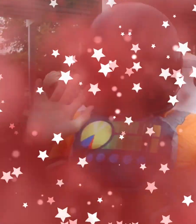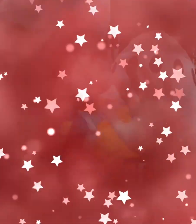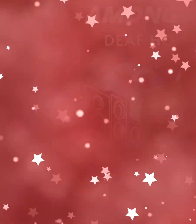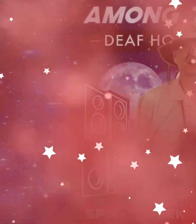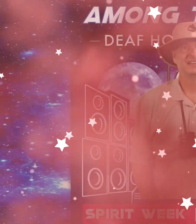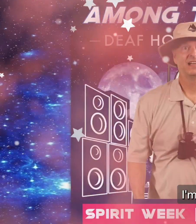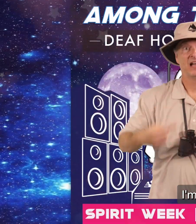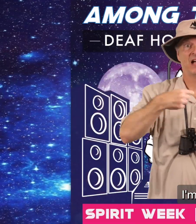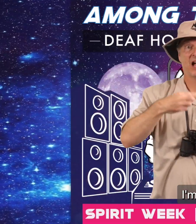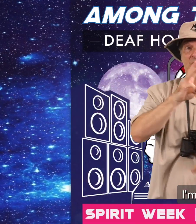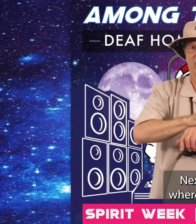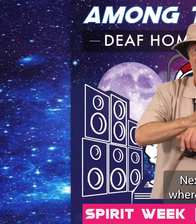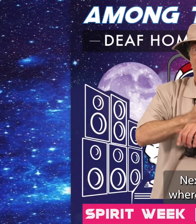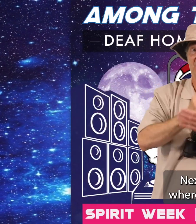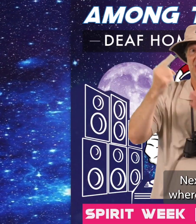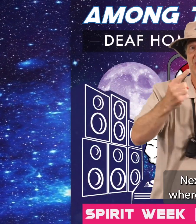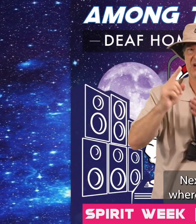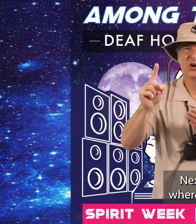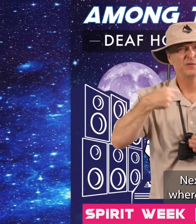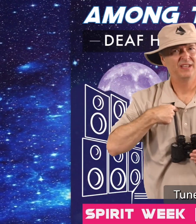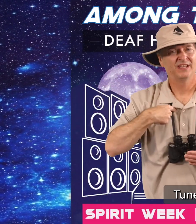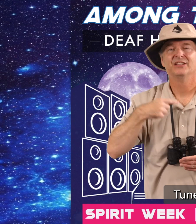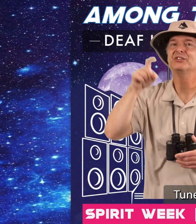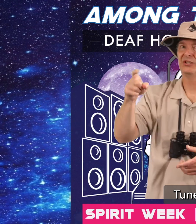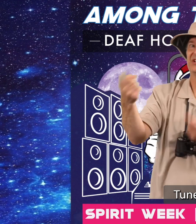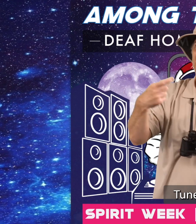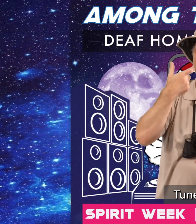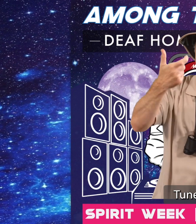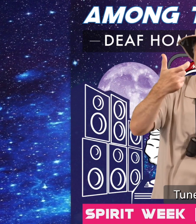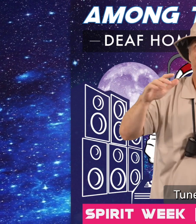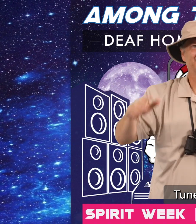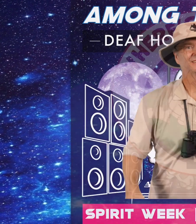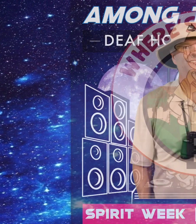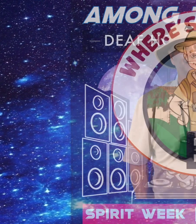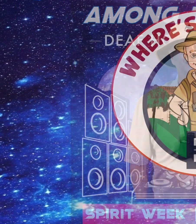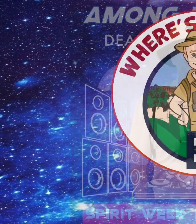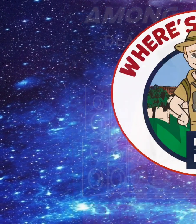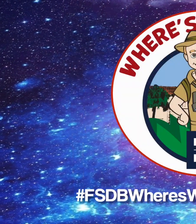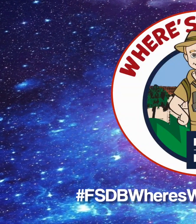I'm Walter. Next week, where will I be? Tune in to see.